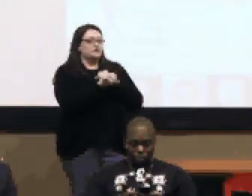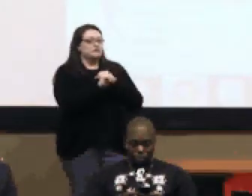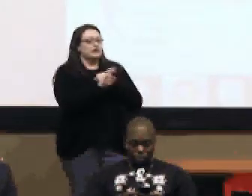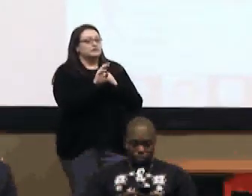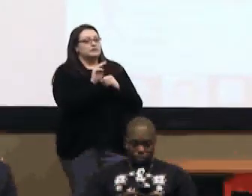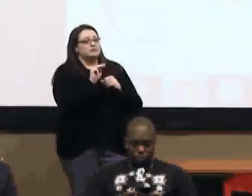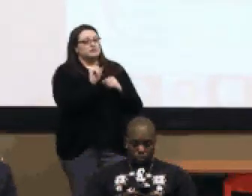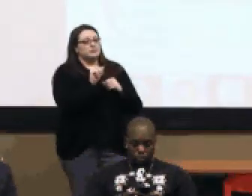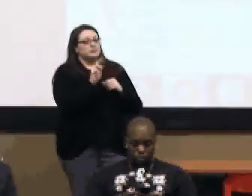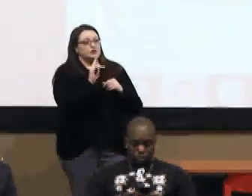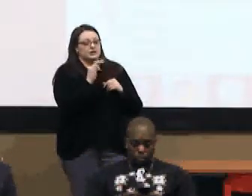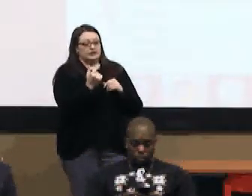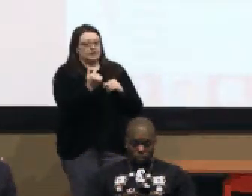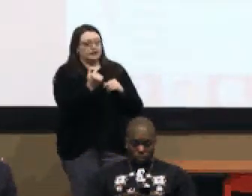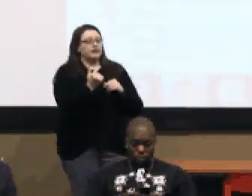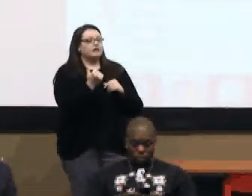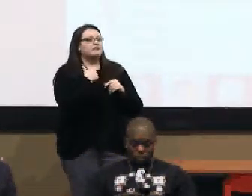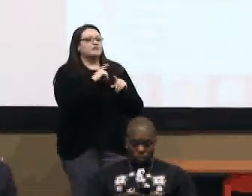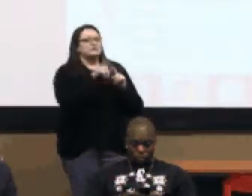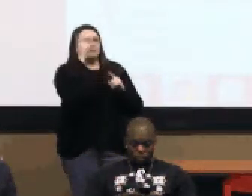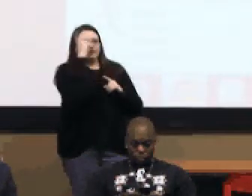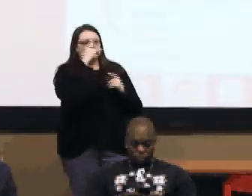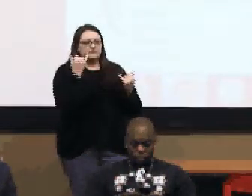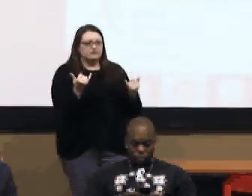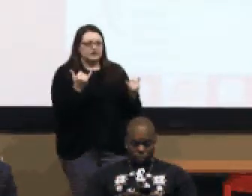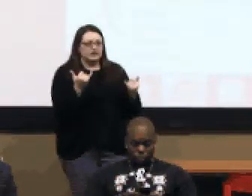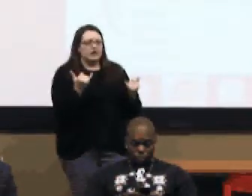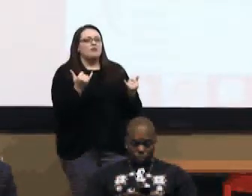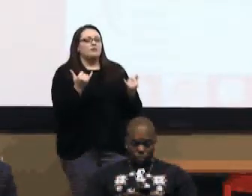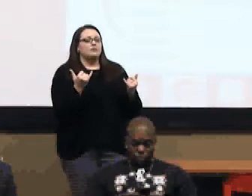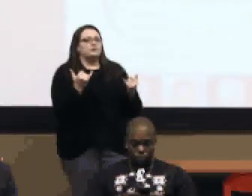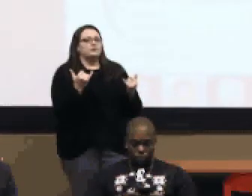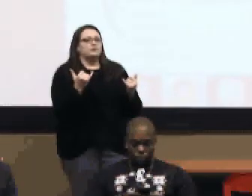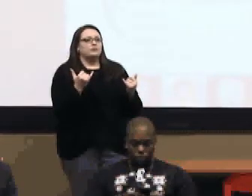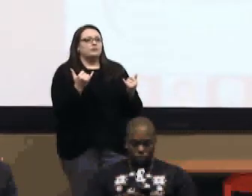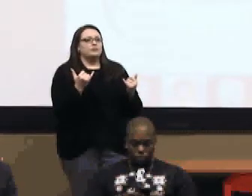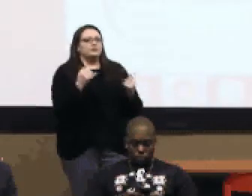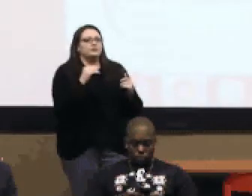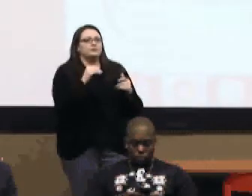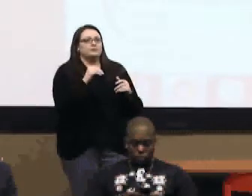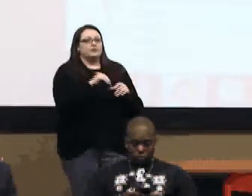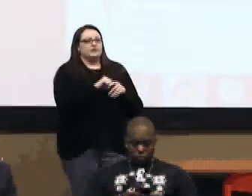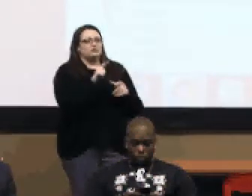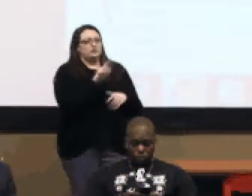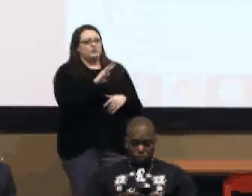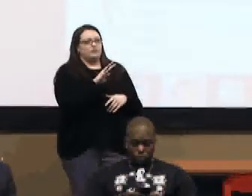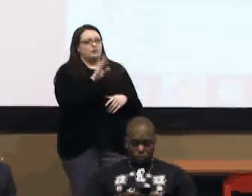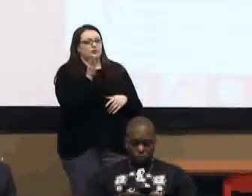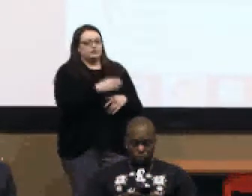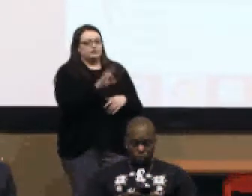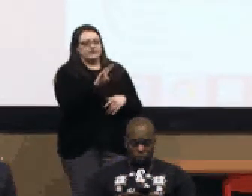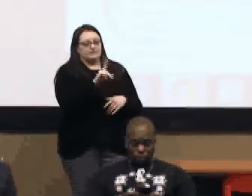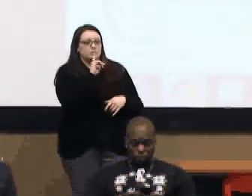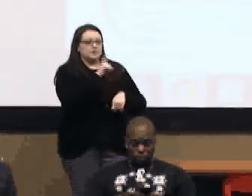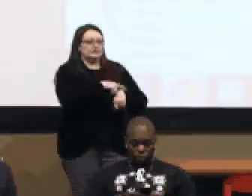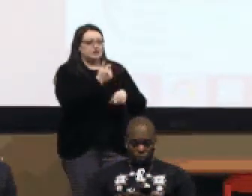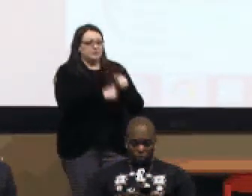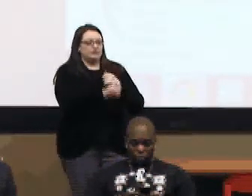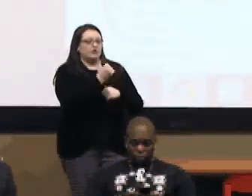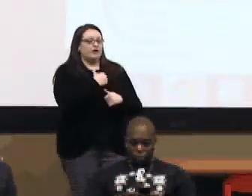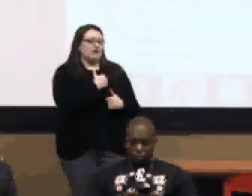marketing, there's a different philosophy now in 24/7 real time. Everyone's got some sort of device